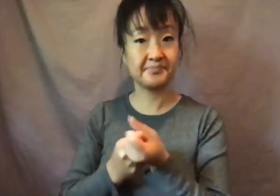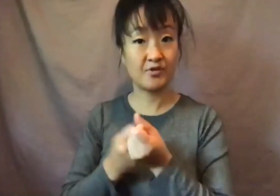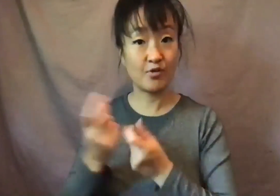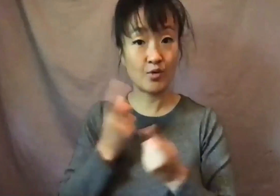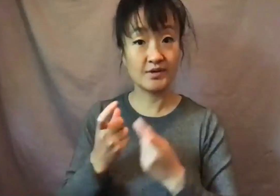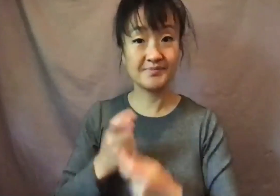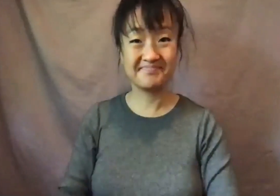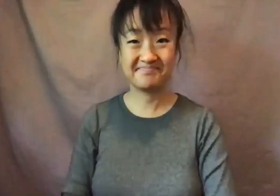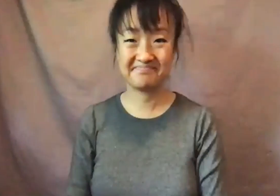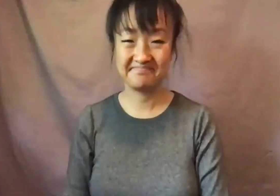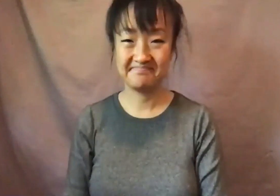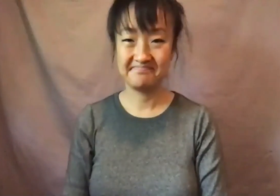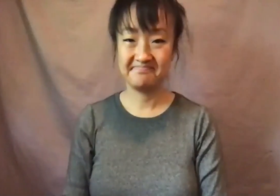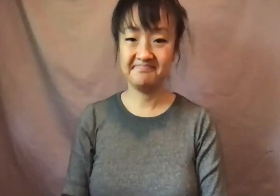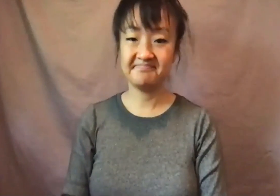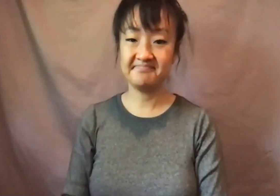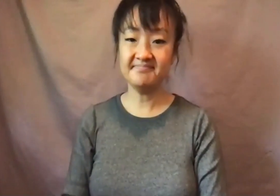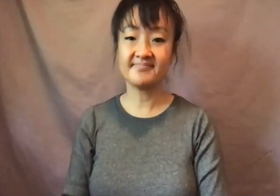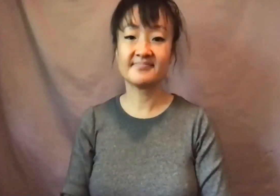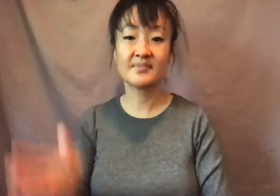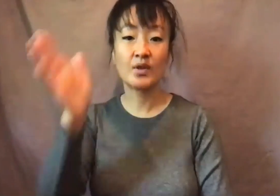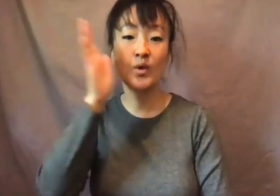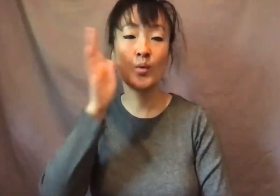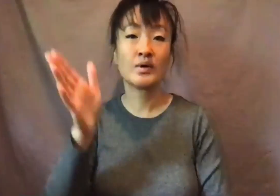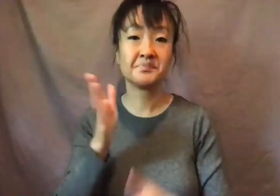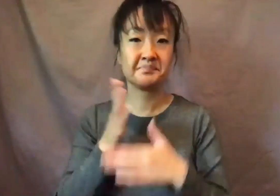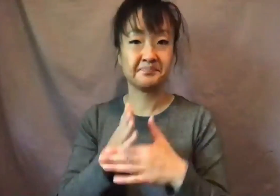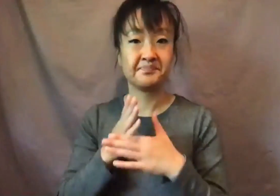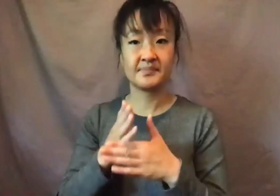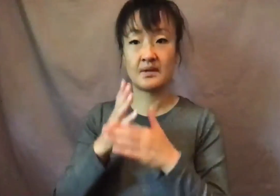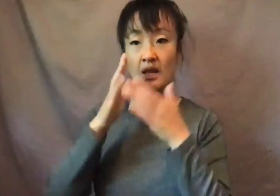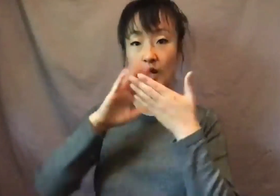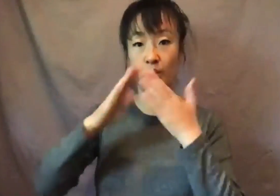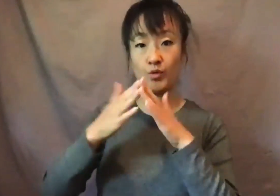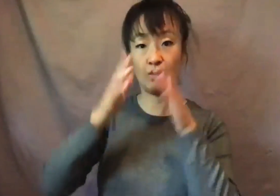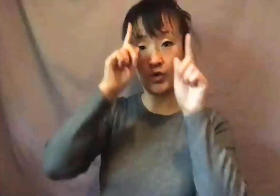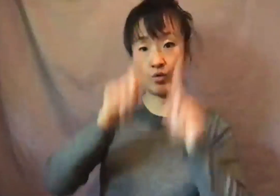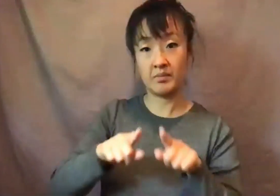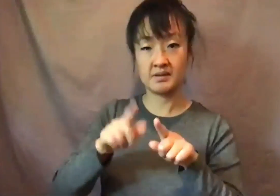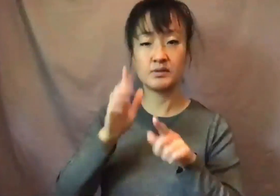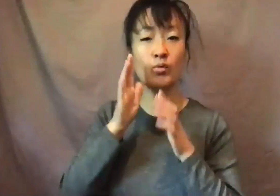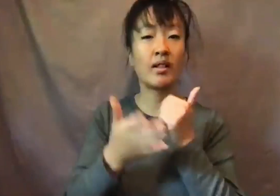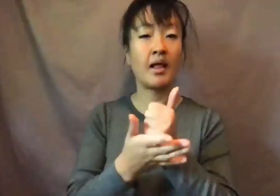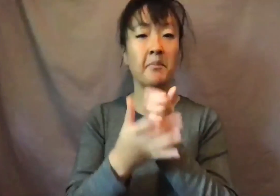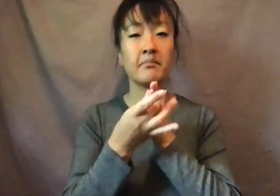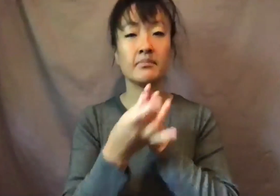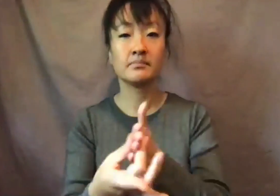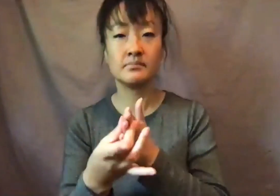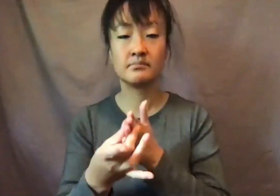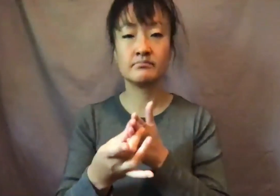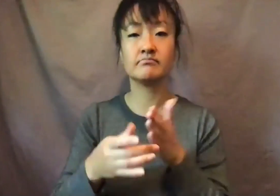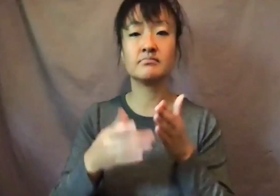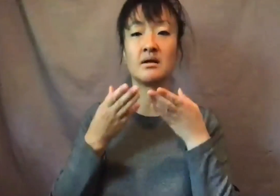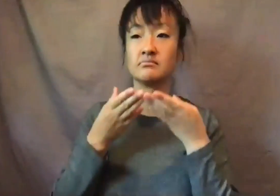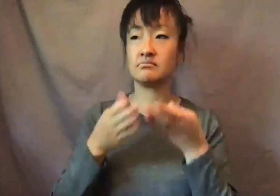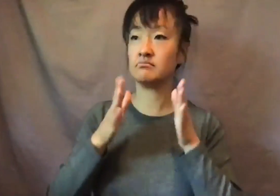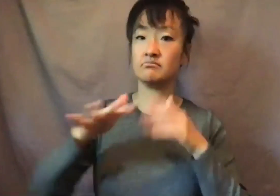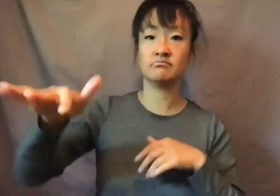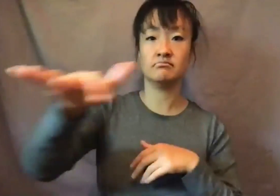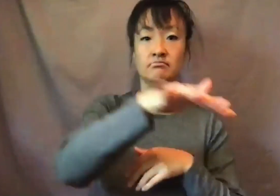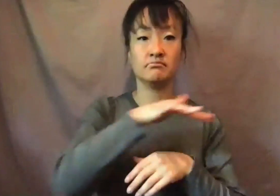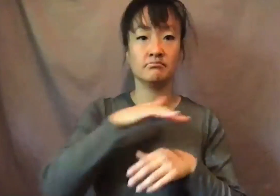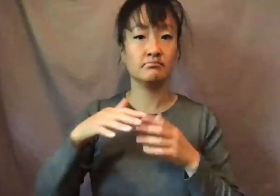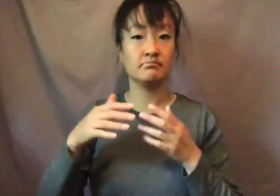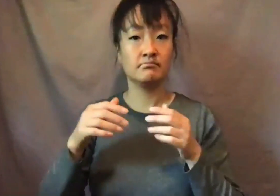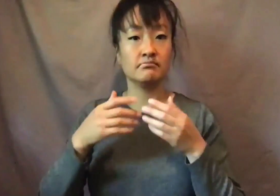So we'll also be sharing our community agreements in the chat. These agreements will help guide us as we create a generative space to have conversations